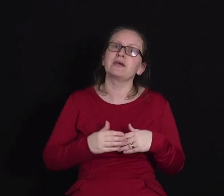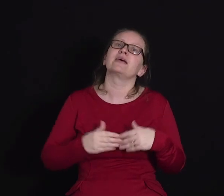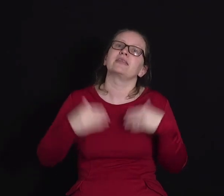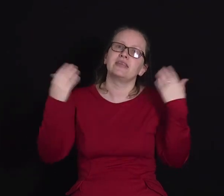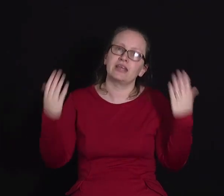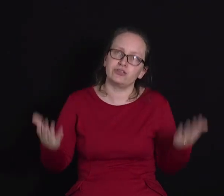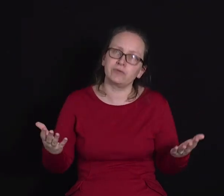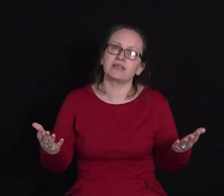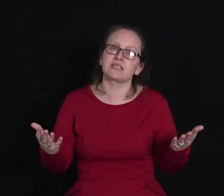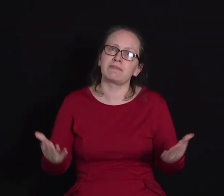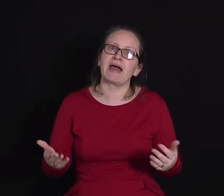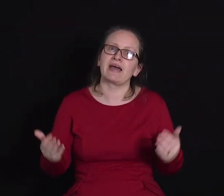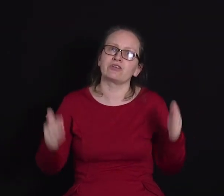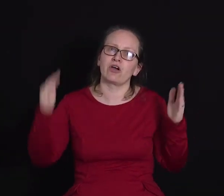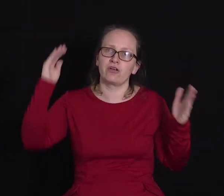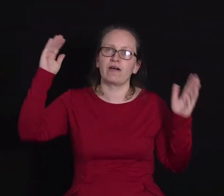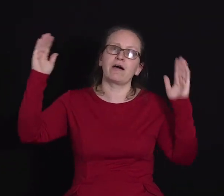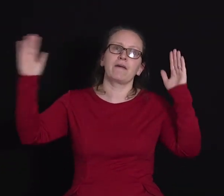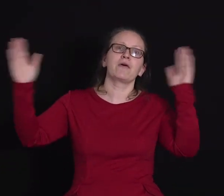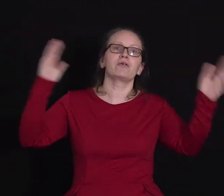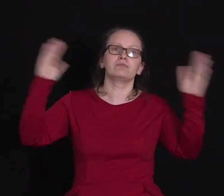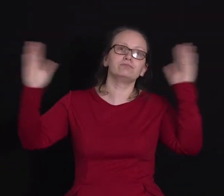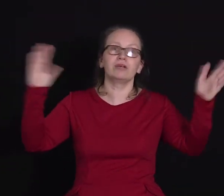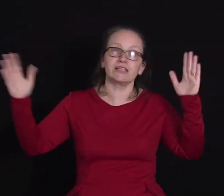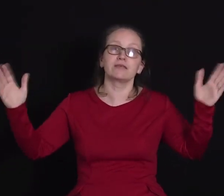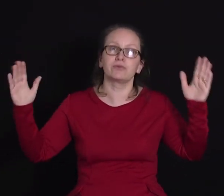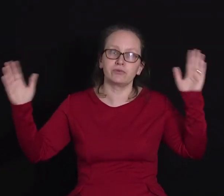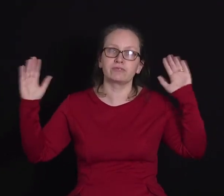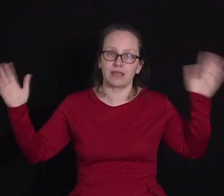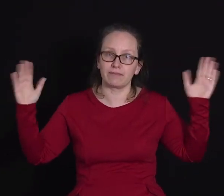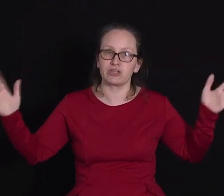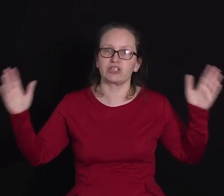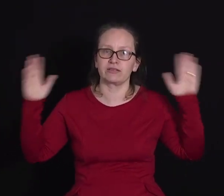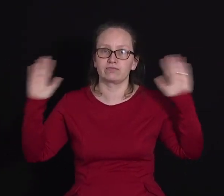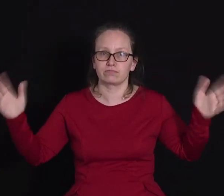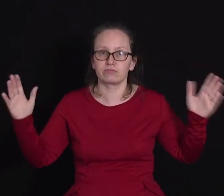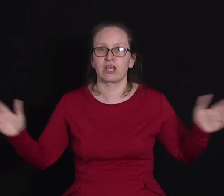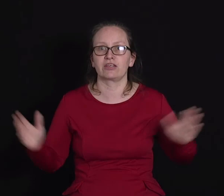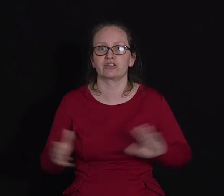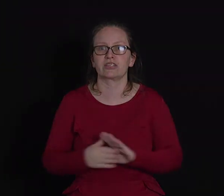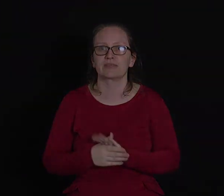they do expand over reasonable temperature changes.